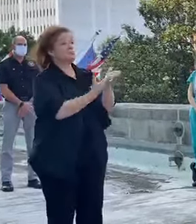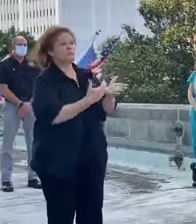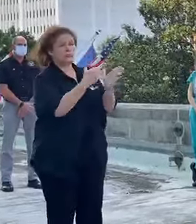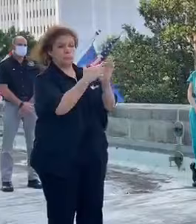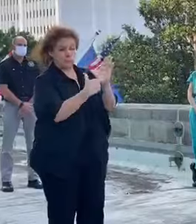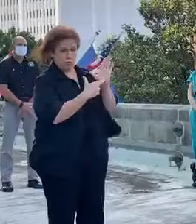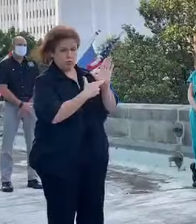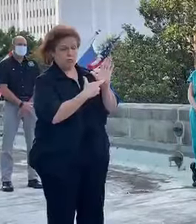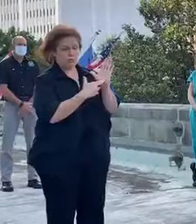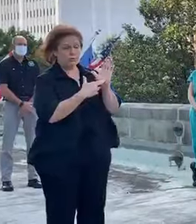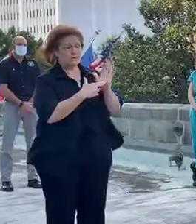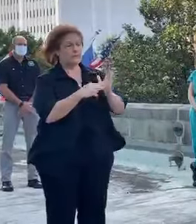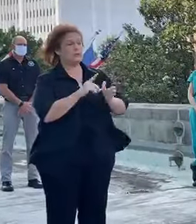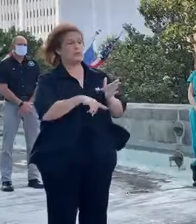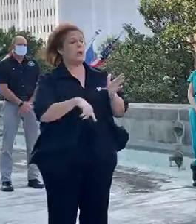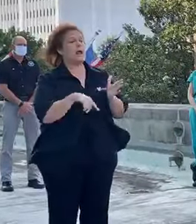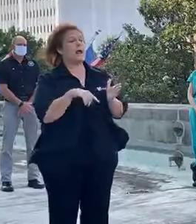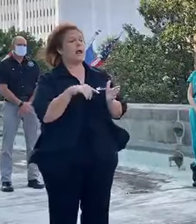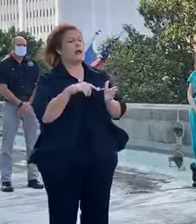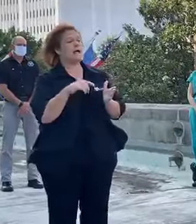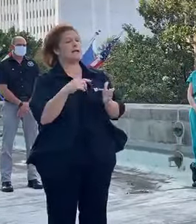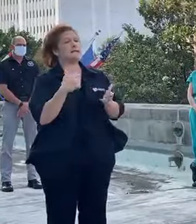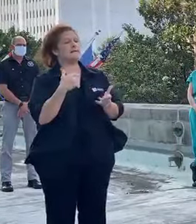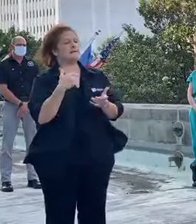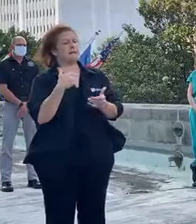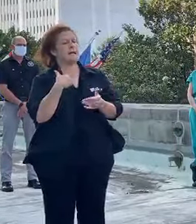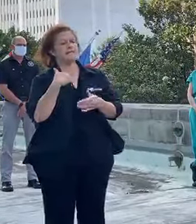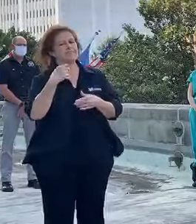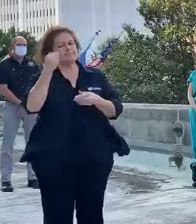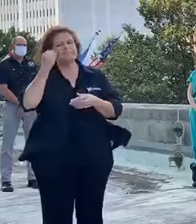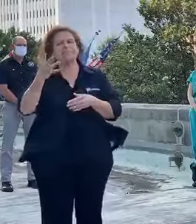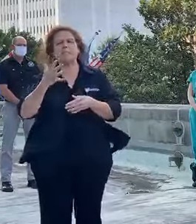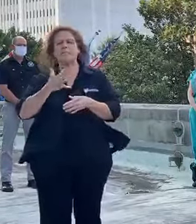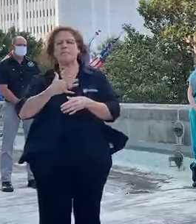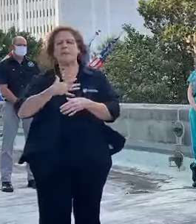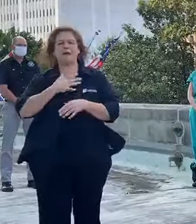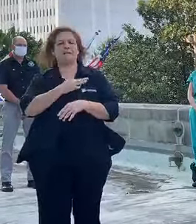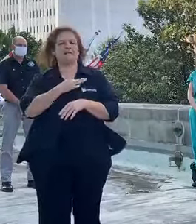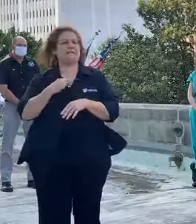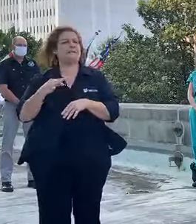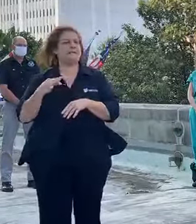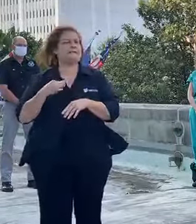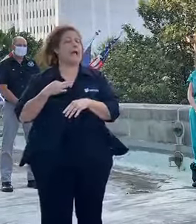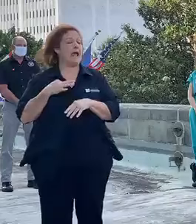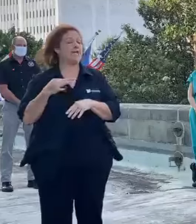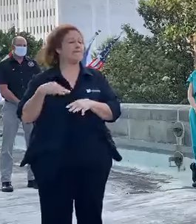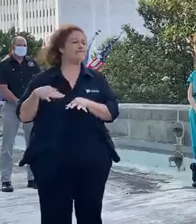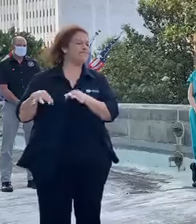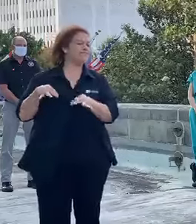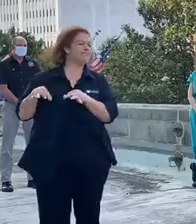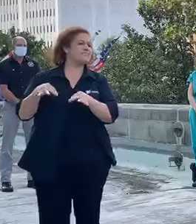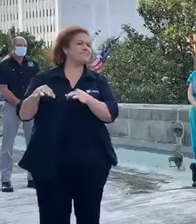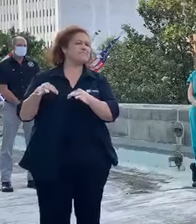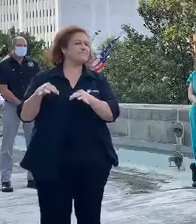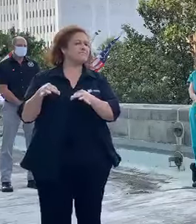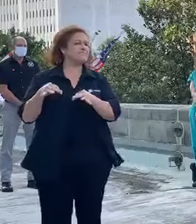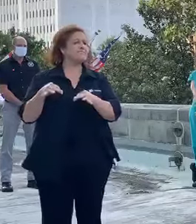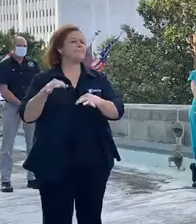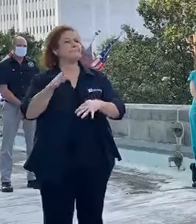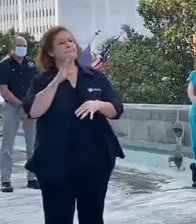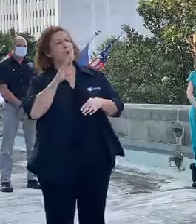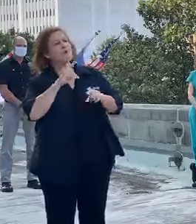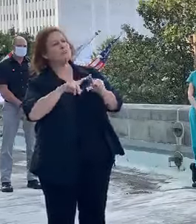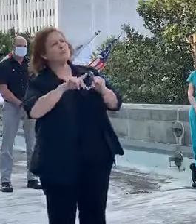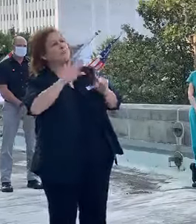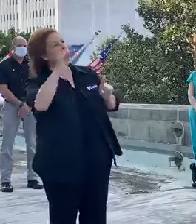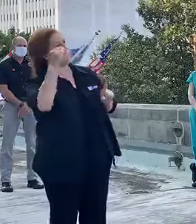loosen. And what I like to use, I've been telling my team this morning and last night and talking to mayors all